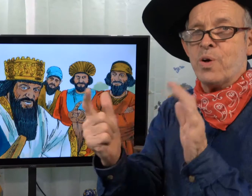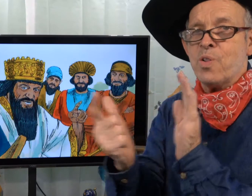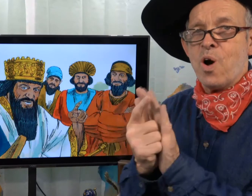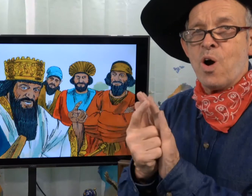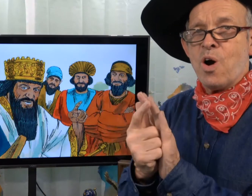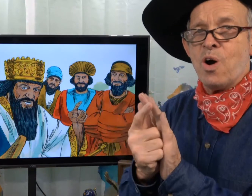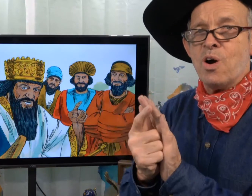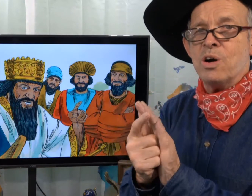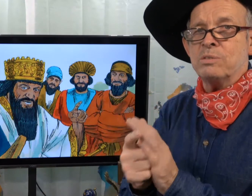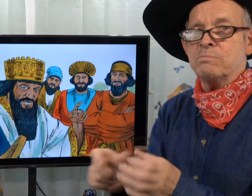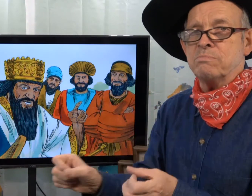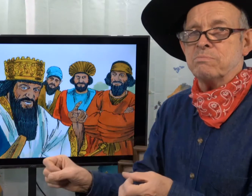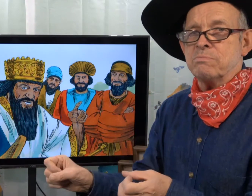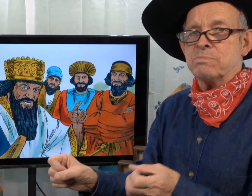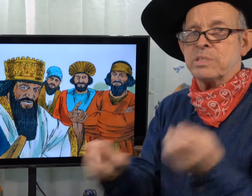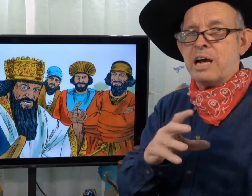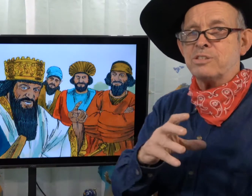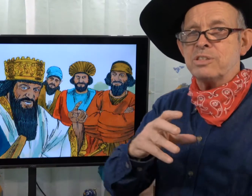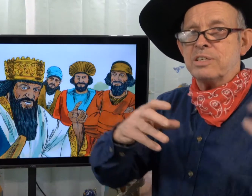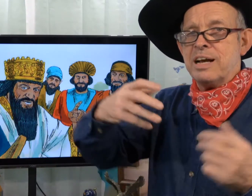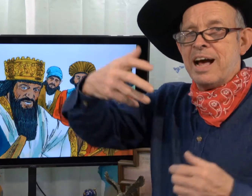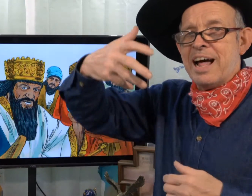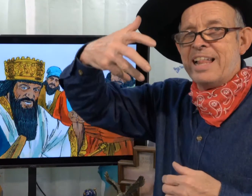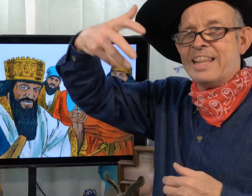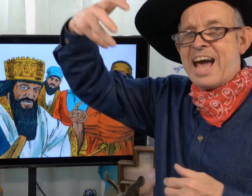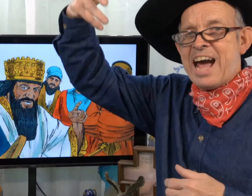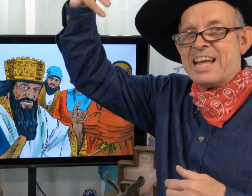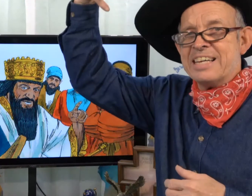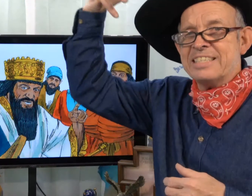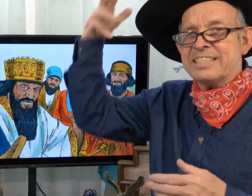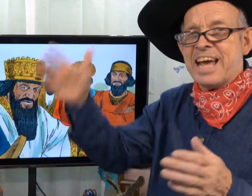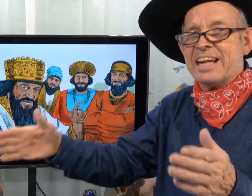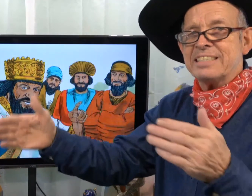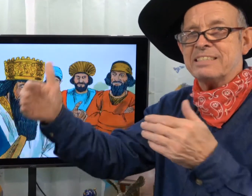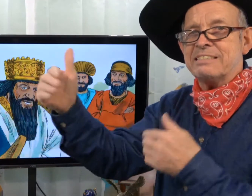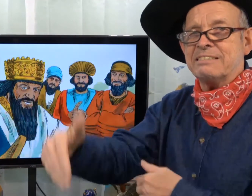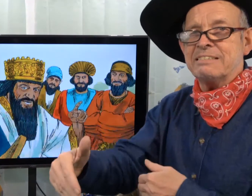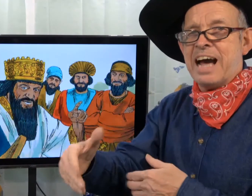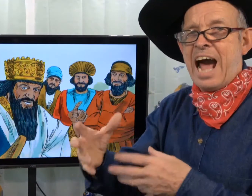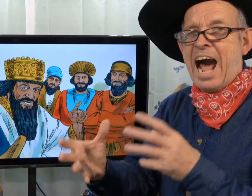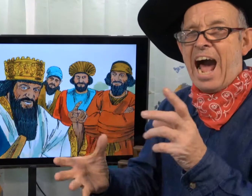law, just lay in debt.